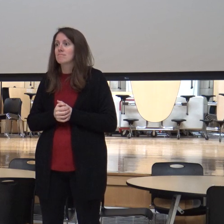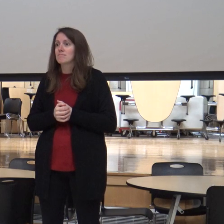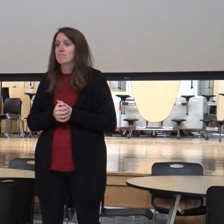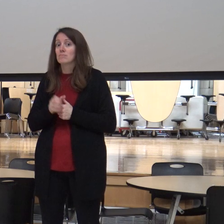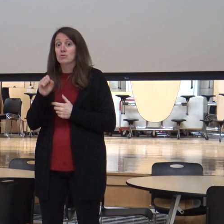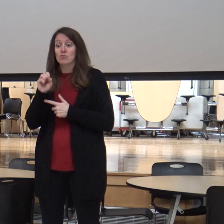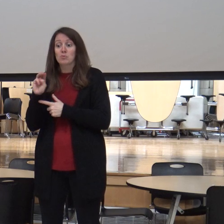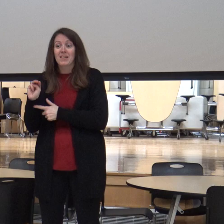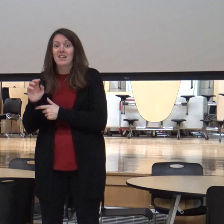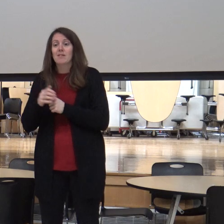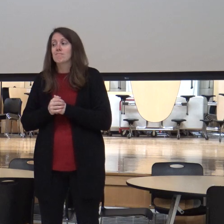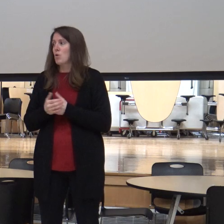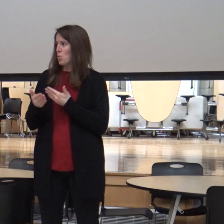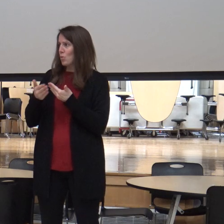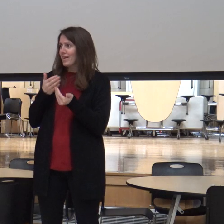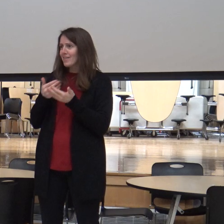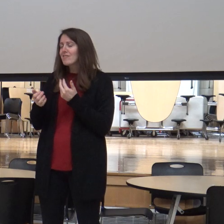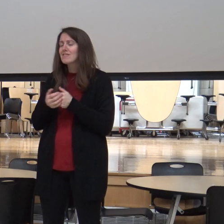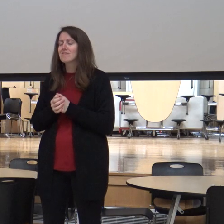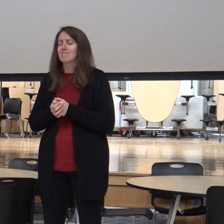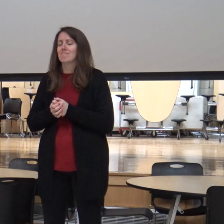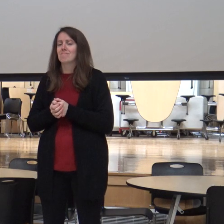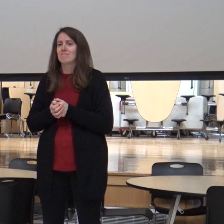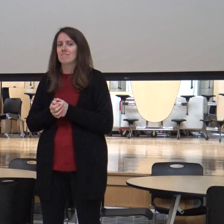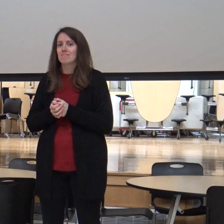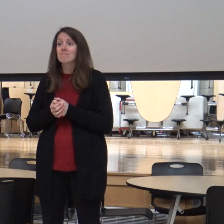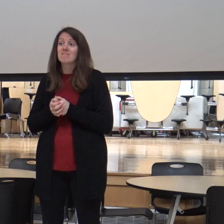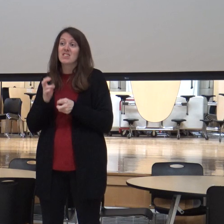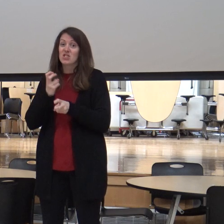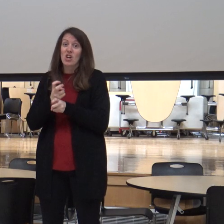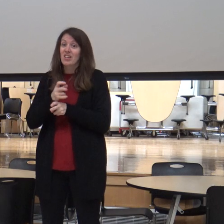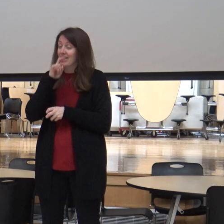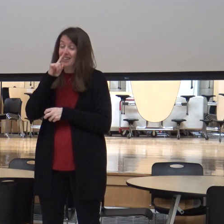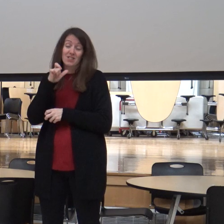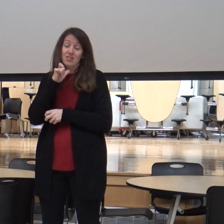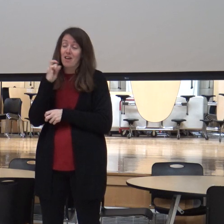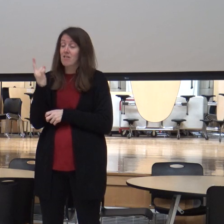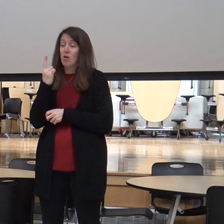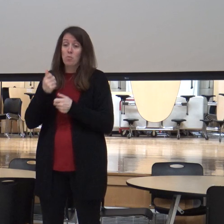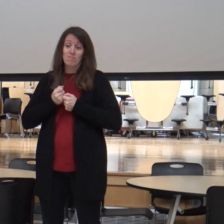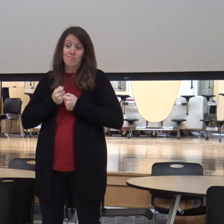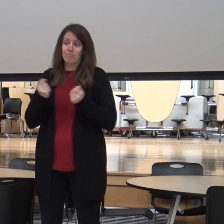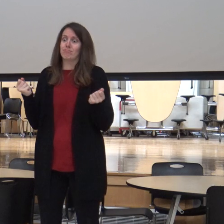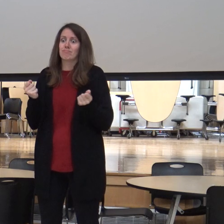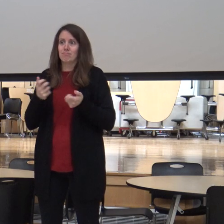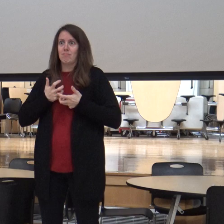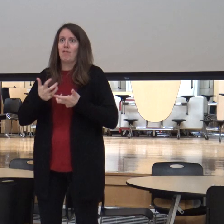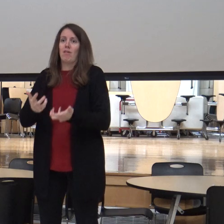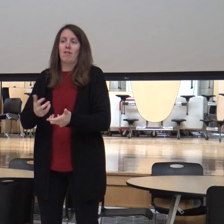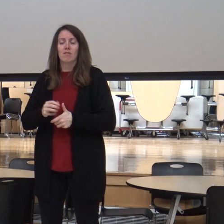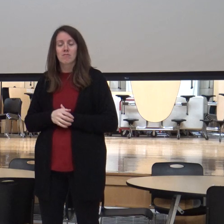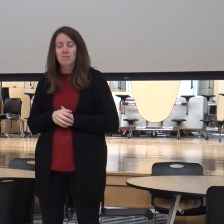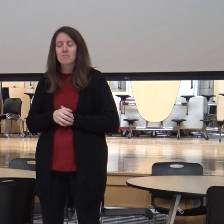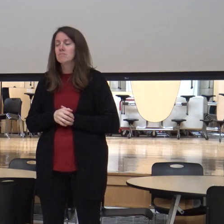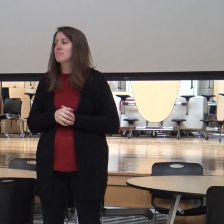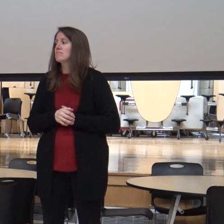social media, whatever it is. But it's hard. Kids aren't always open with their parents.